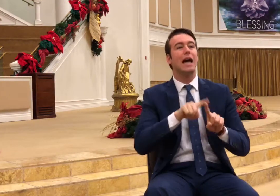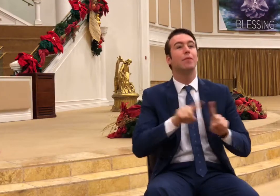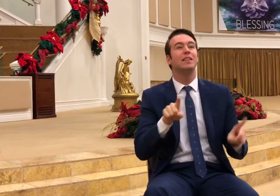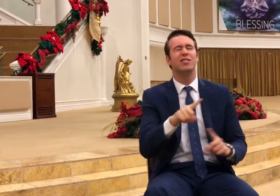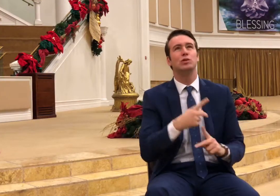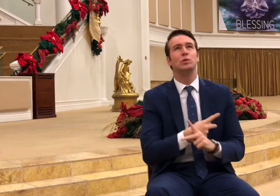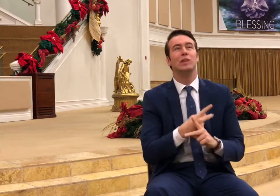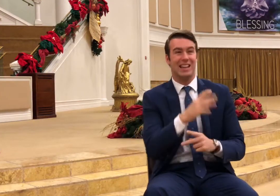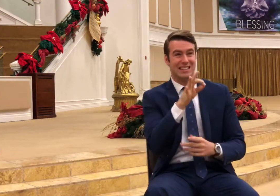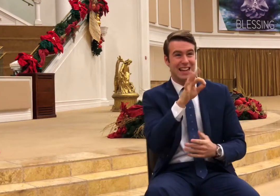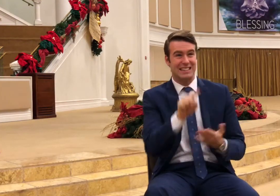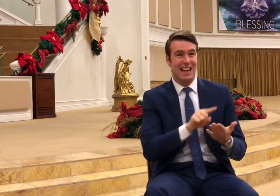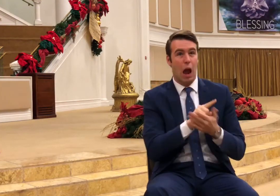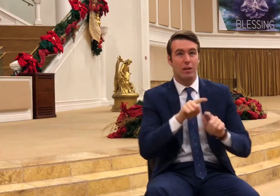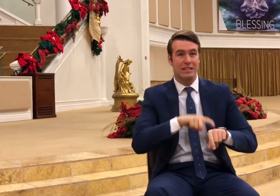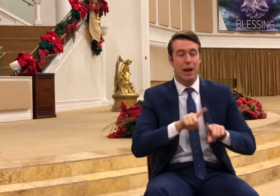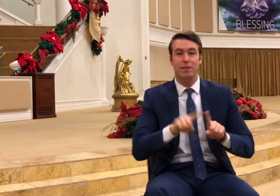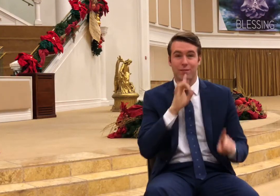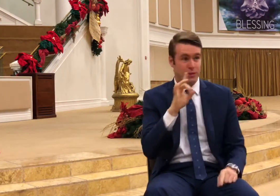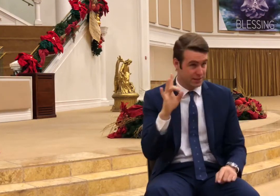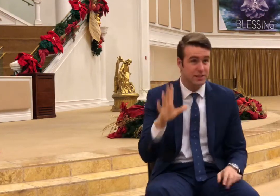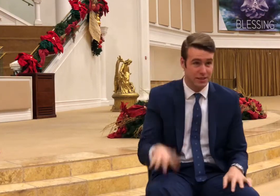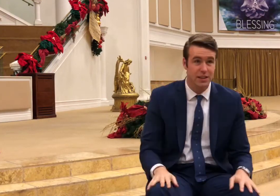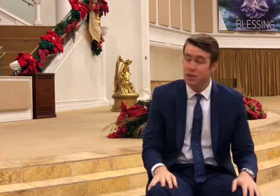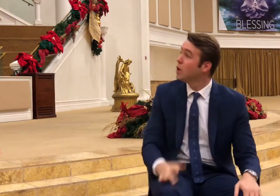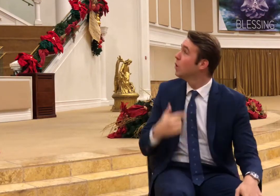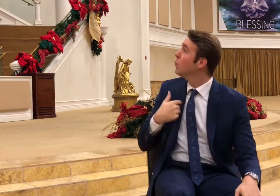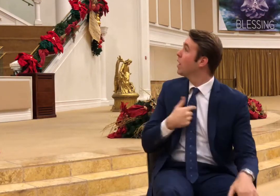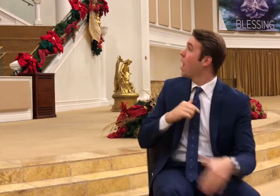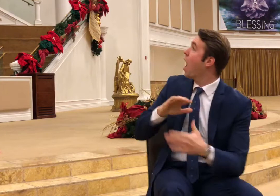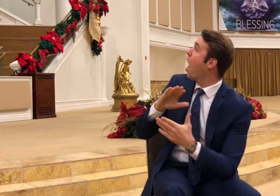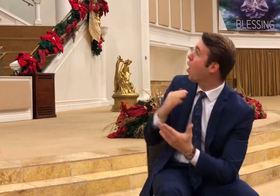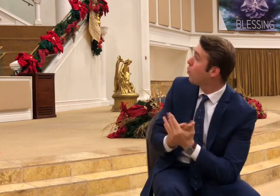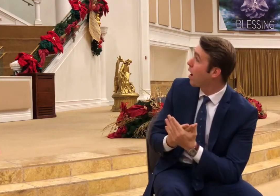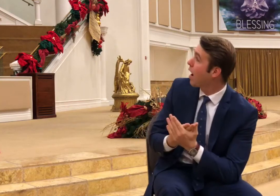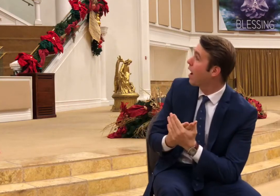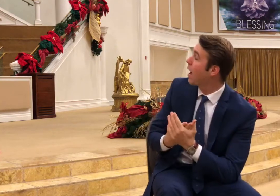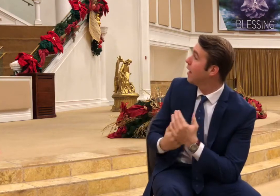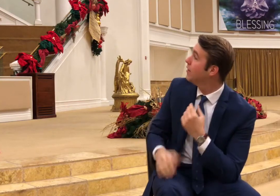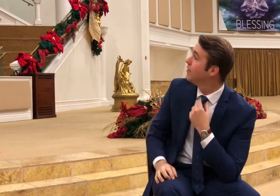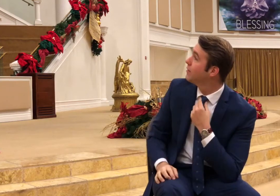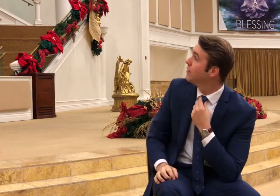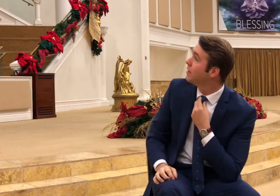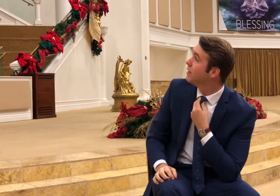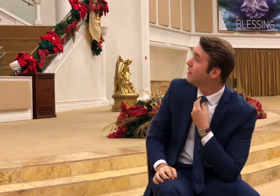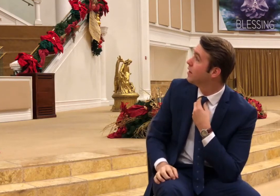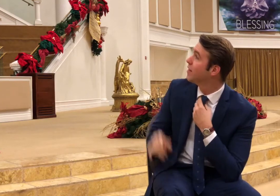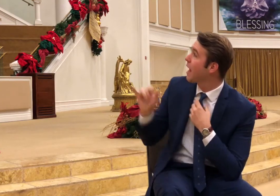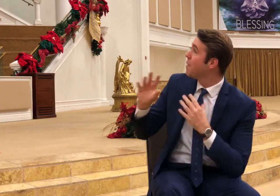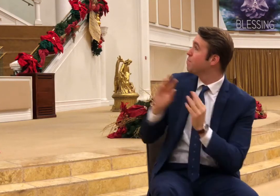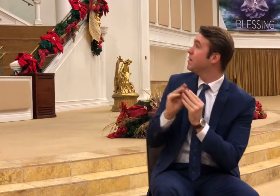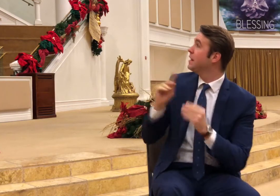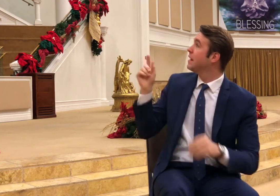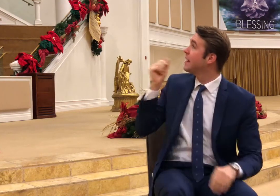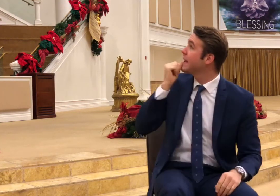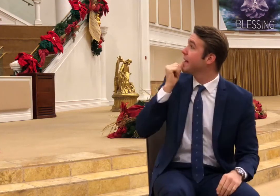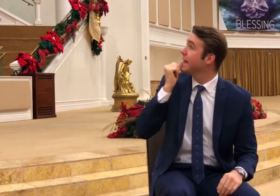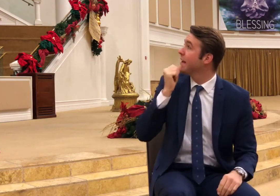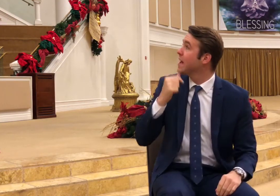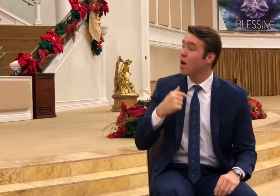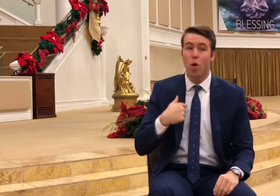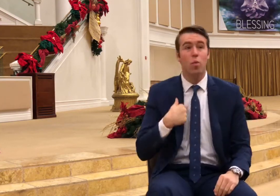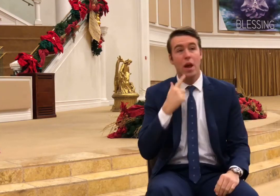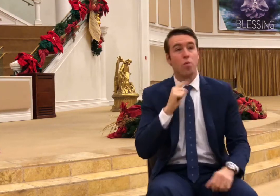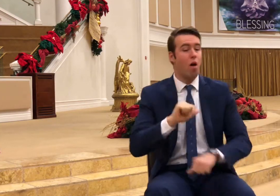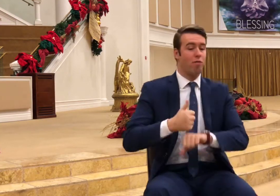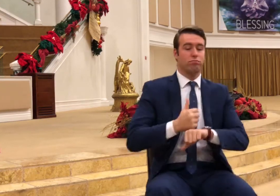let you figure that out. And we arrived at the meeting where we would be forming